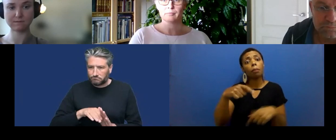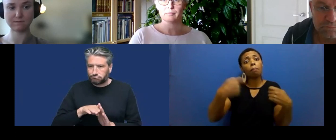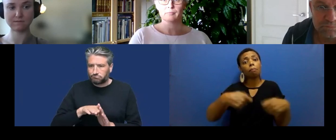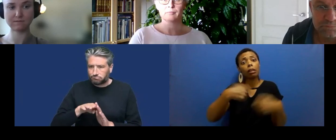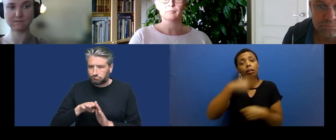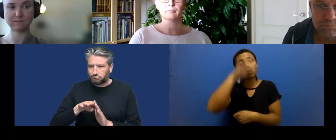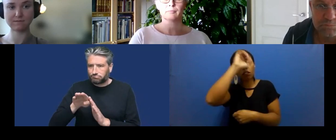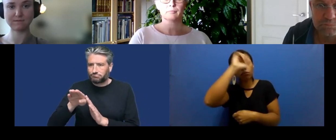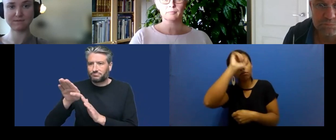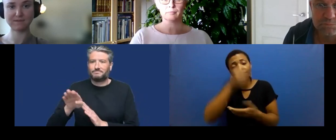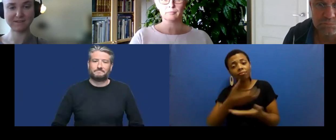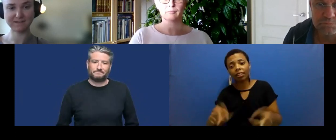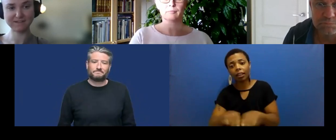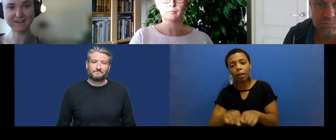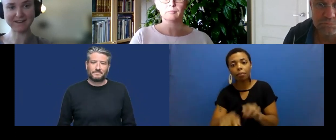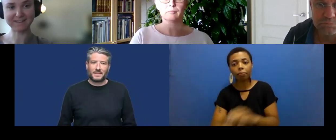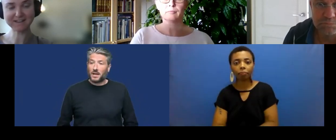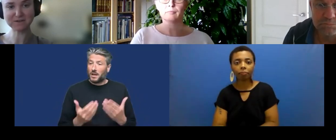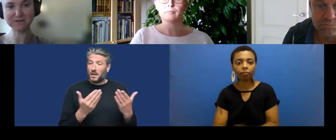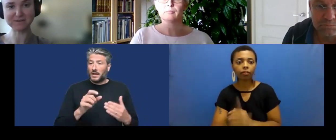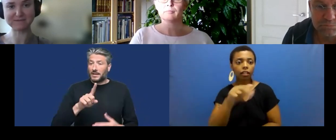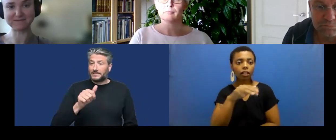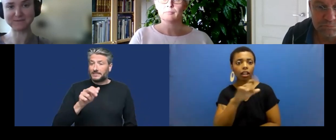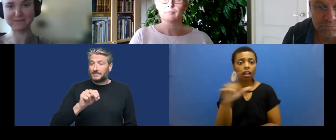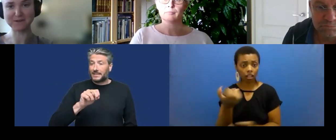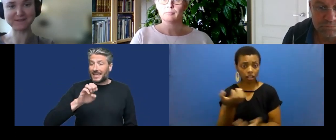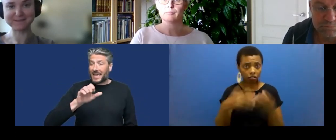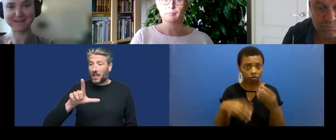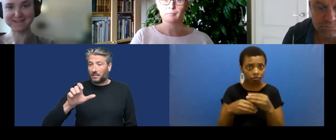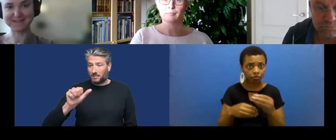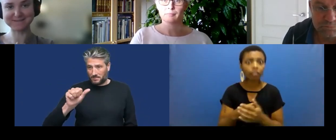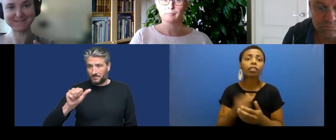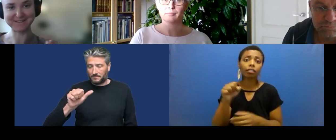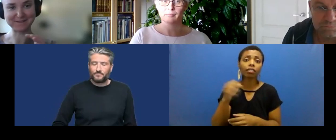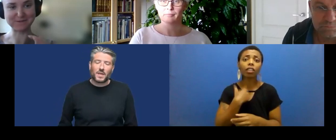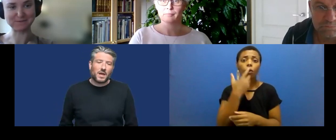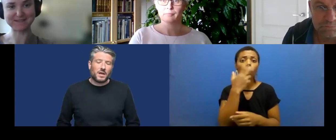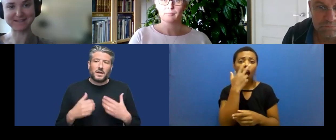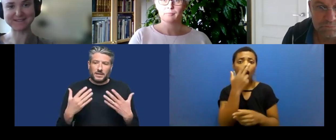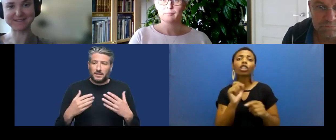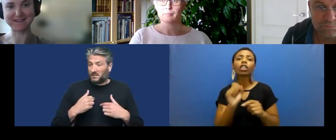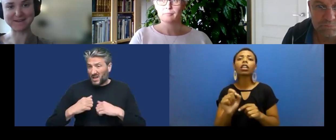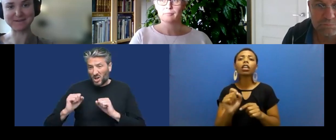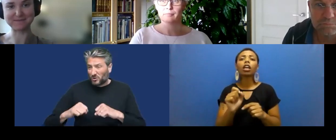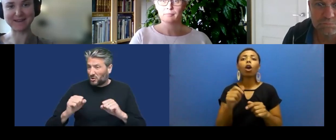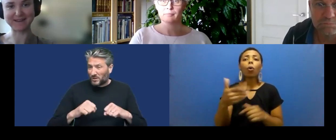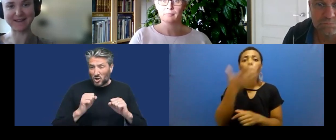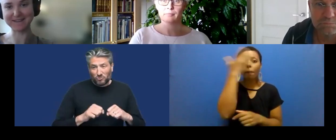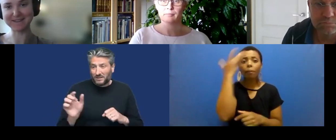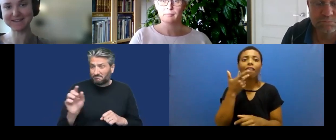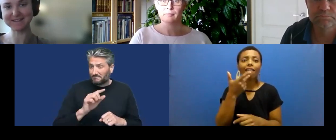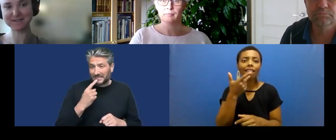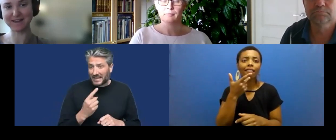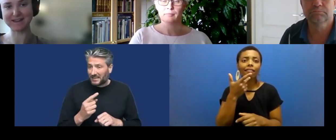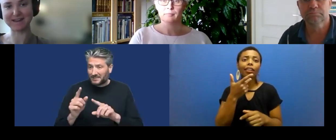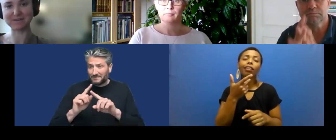Danielle, please go ahead. Yeah, I think I agree with what everyone has said in different pieces. I